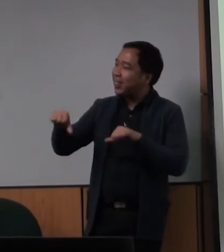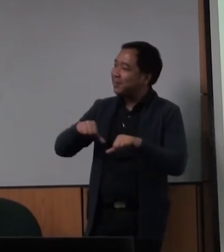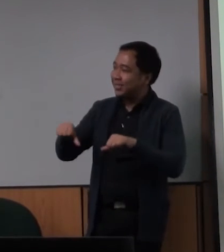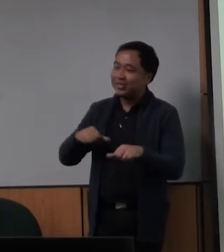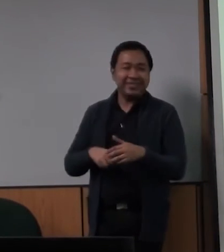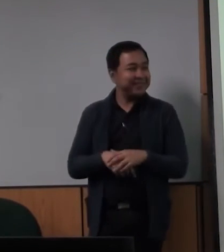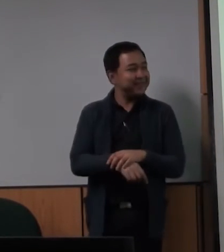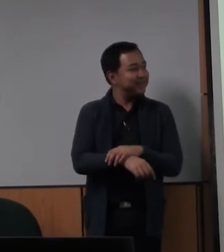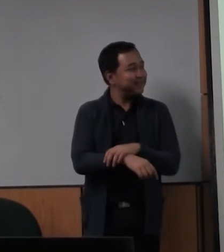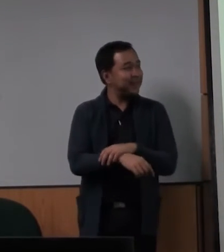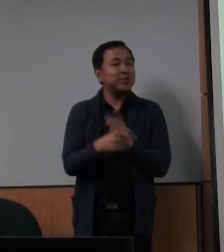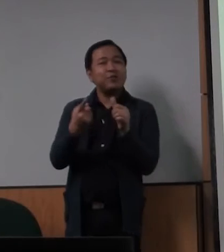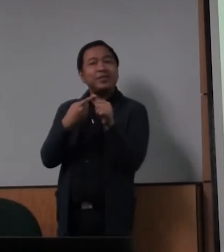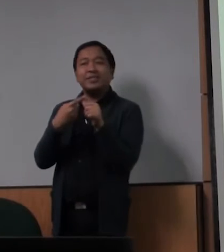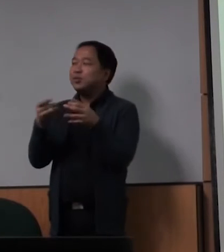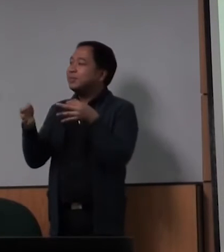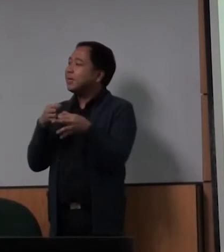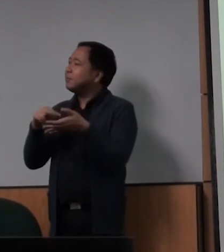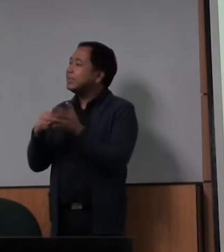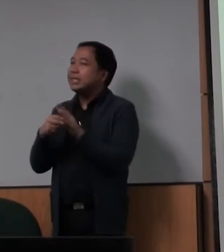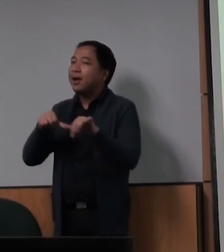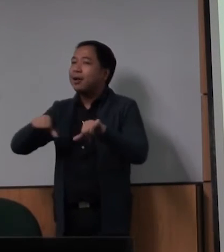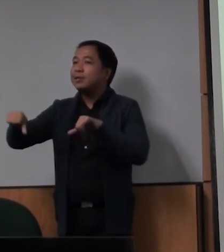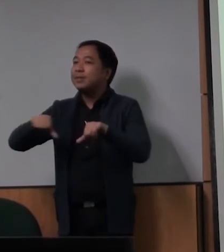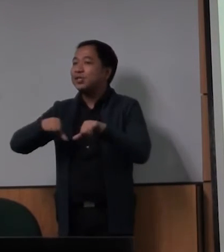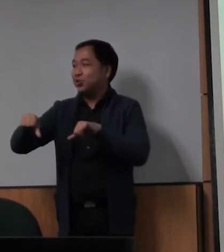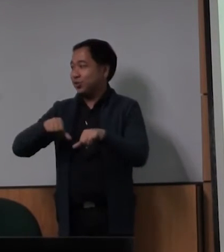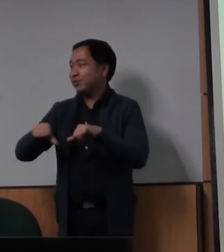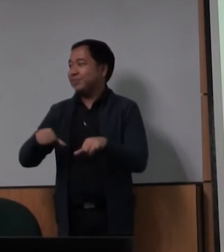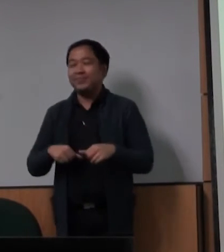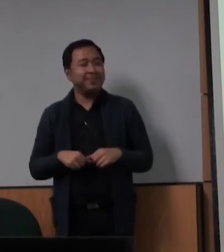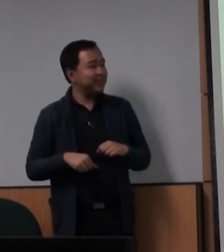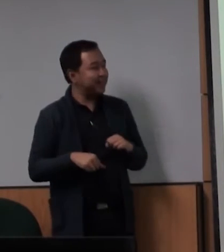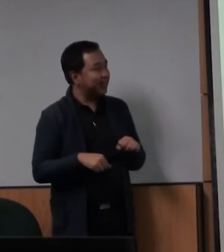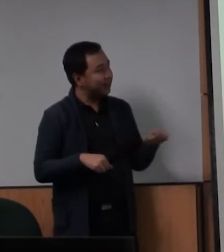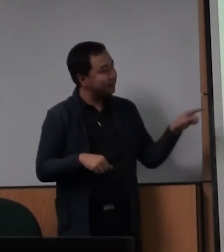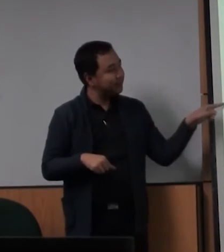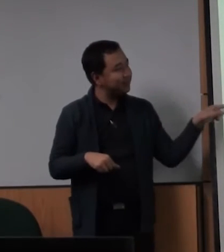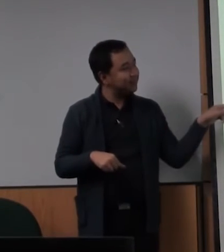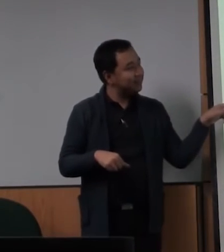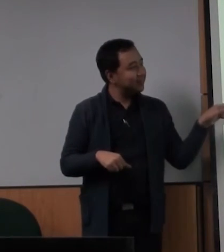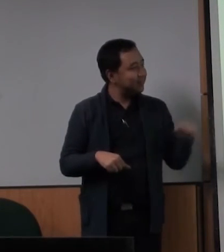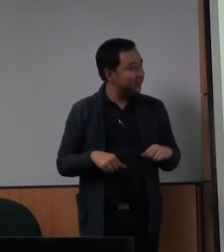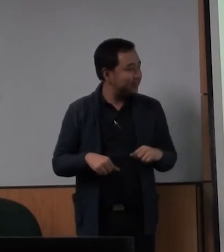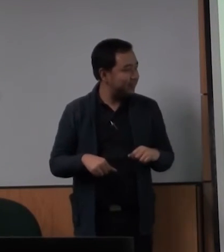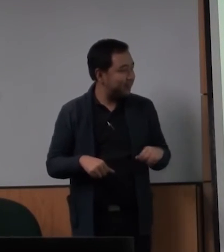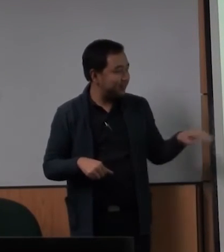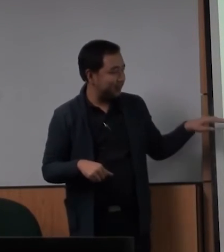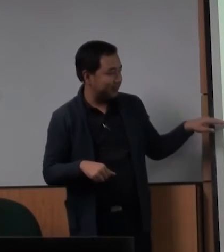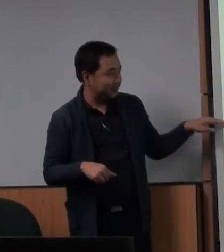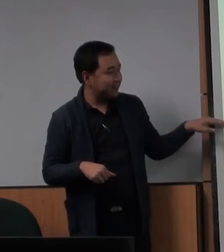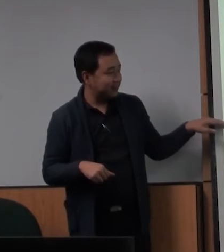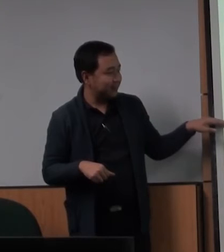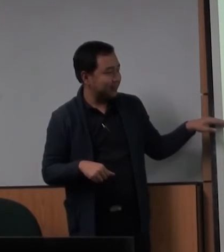First, I'll tell what is animation. Well, animation, yeah, it's not a drawing or act or creating images that are